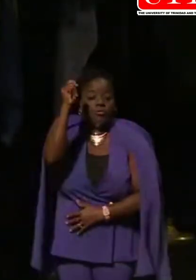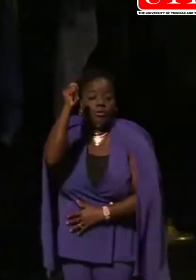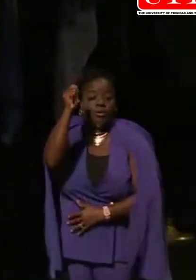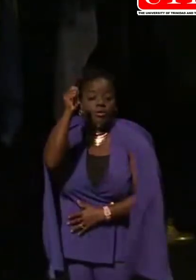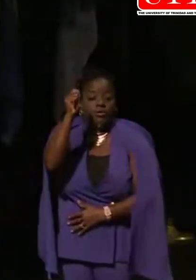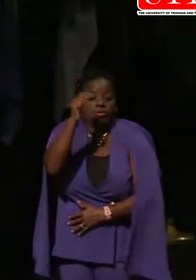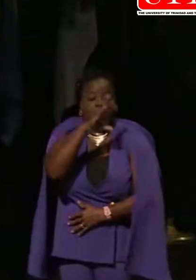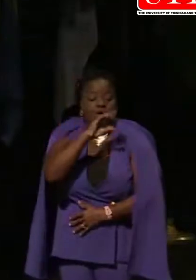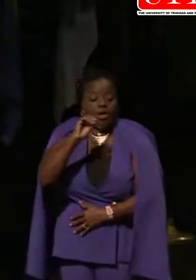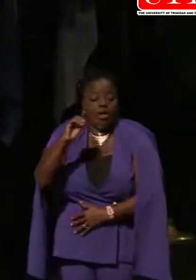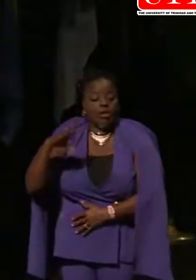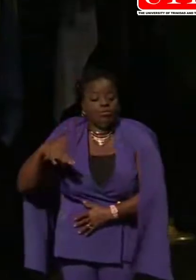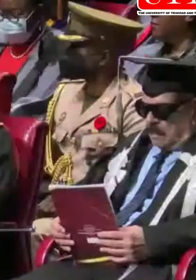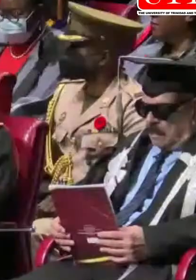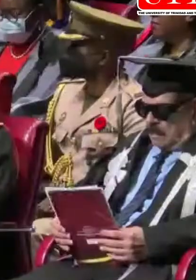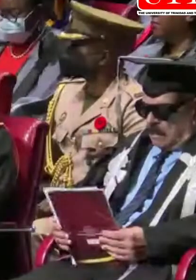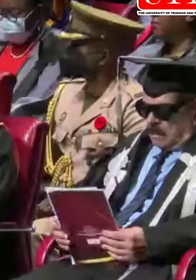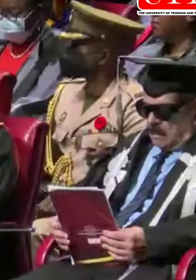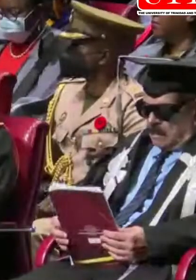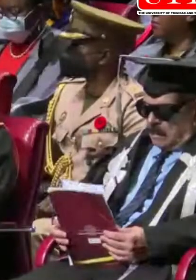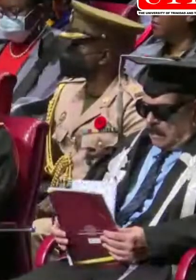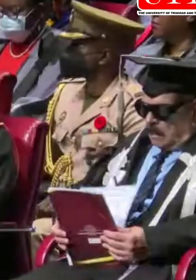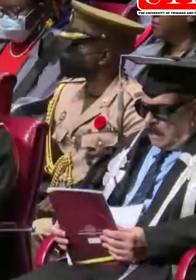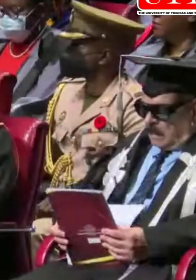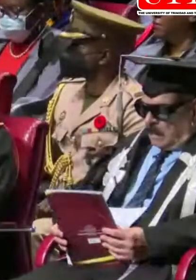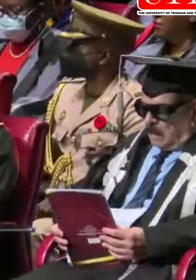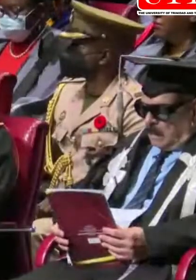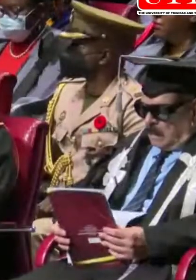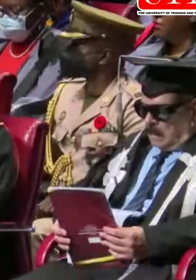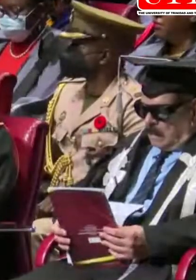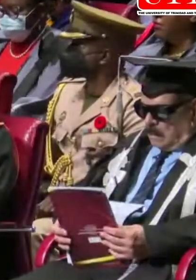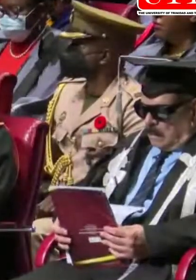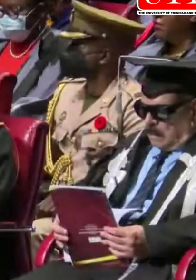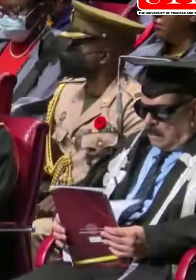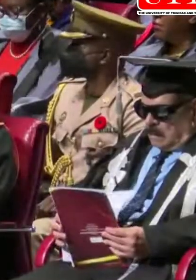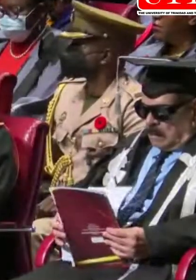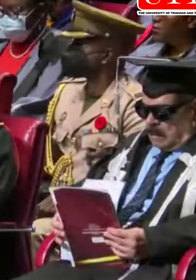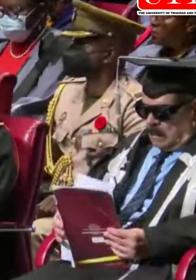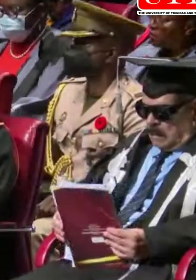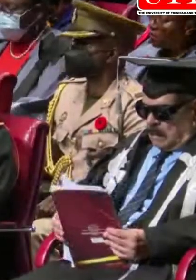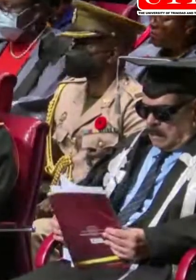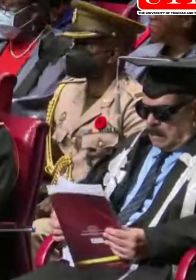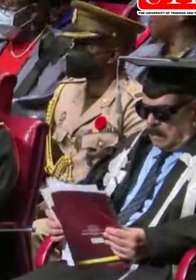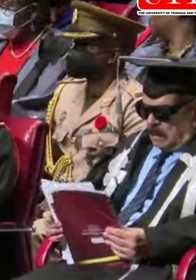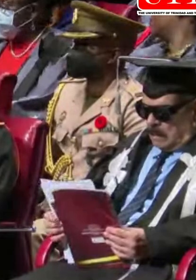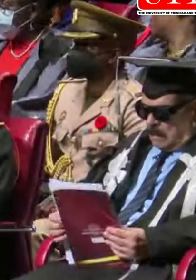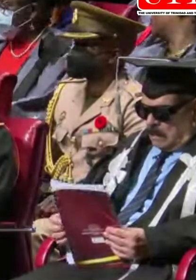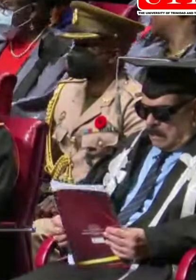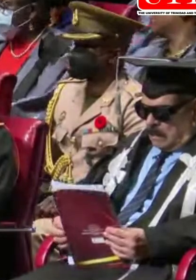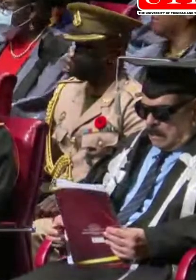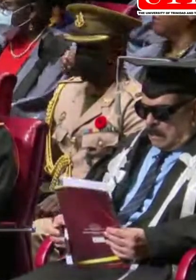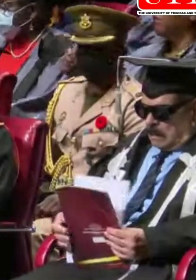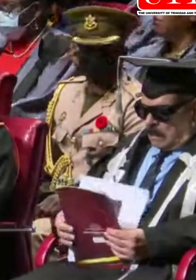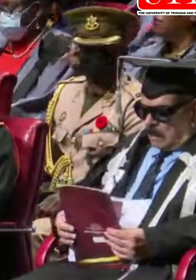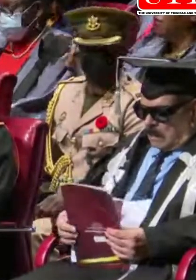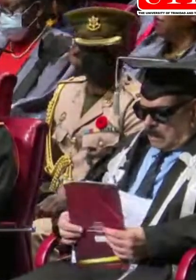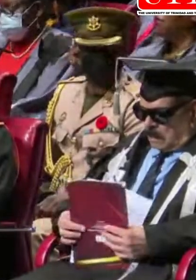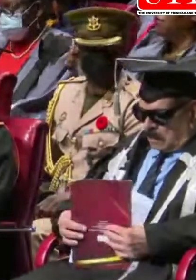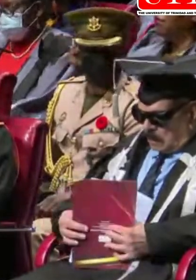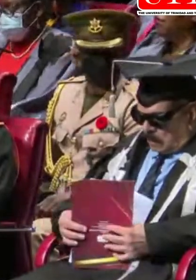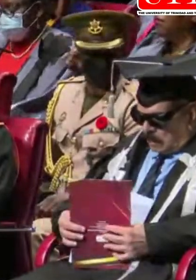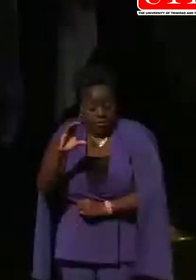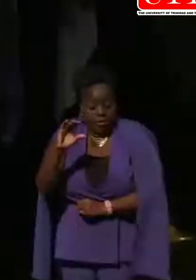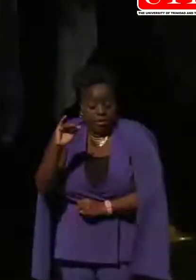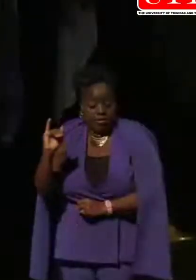and Chancellor of UTT. Professor Clement Imbert, Chairman of the Board of